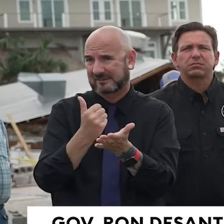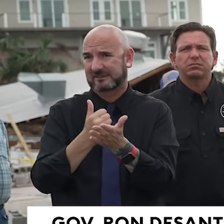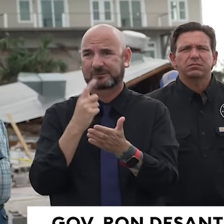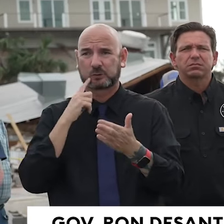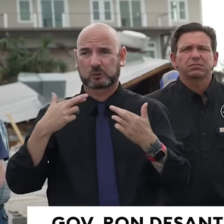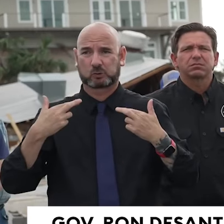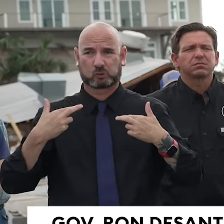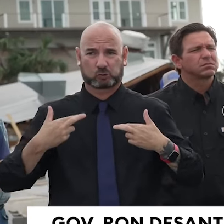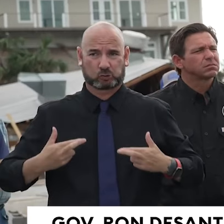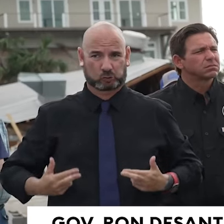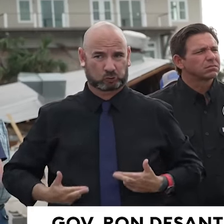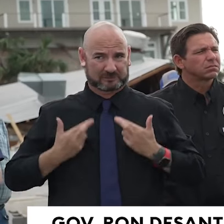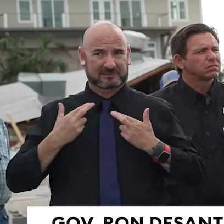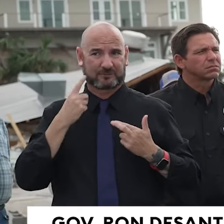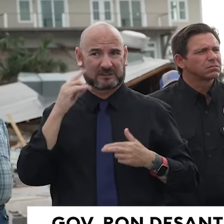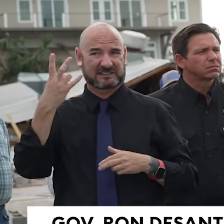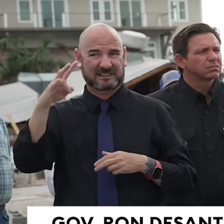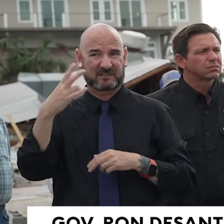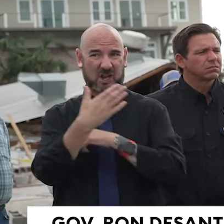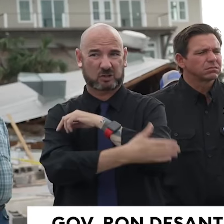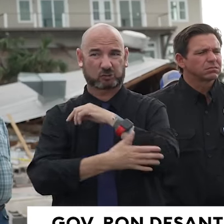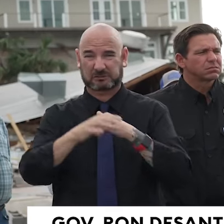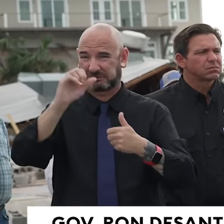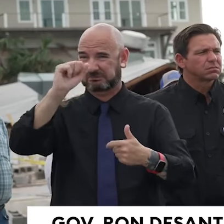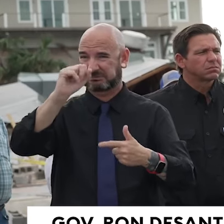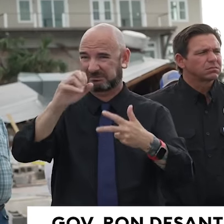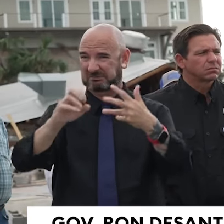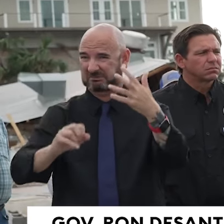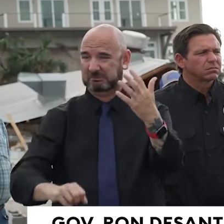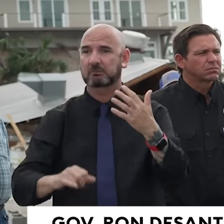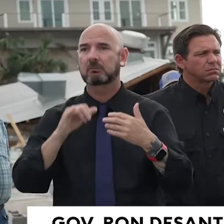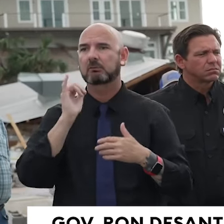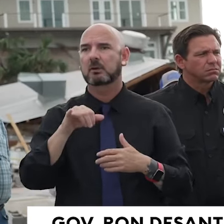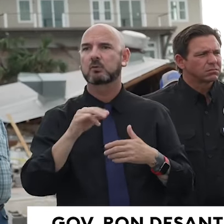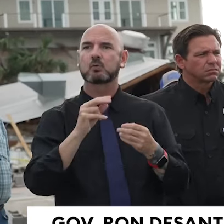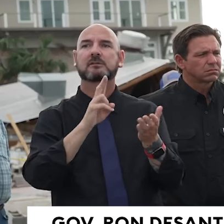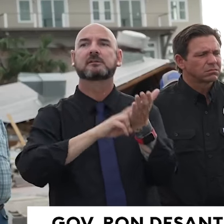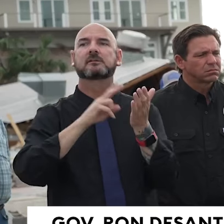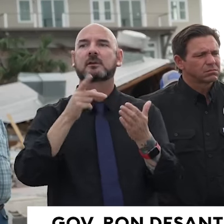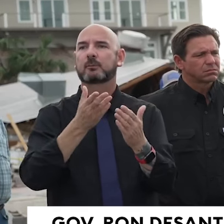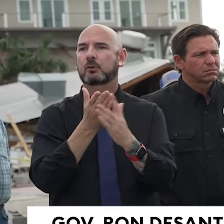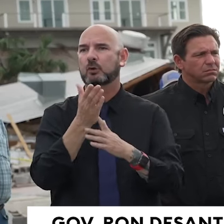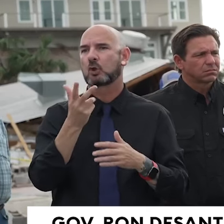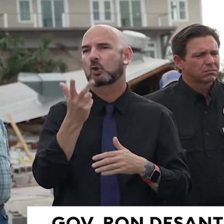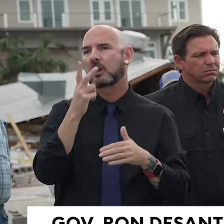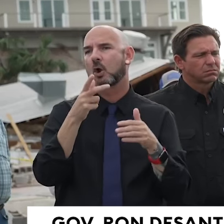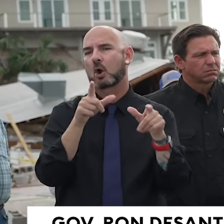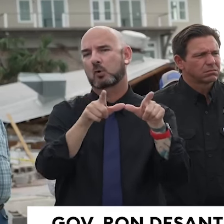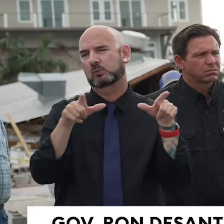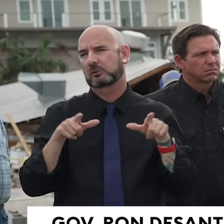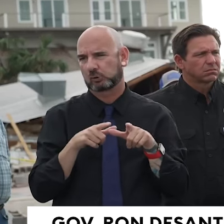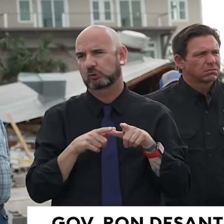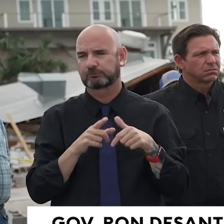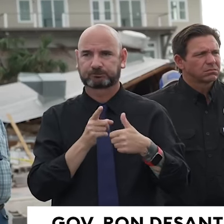that the governor enumerated earlier. You can get signed up at one of 3 locations.